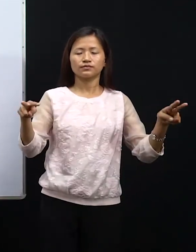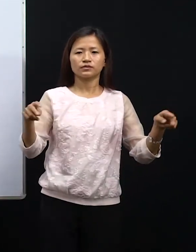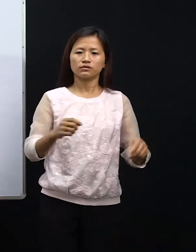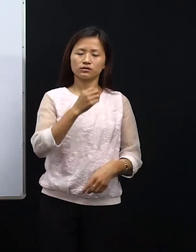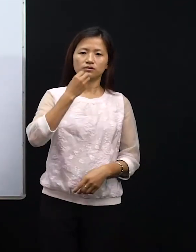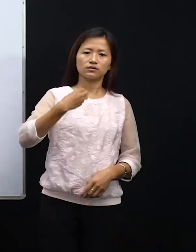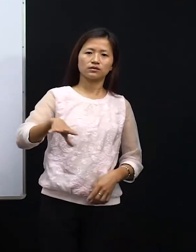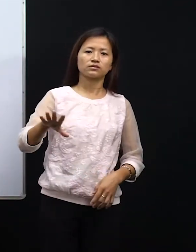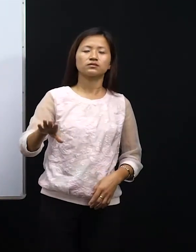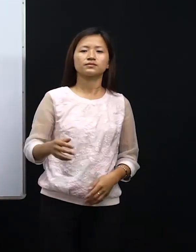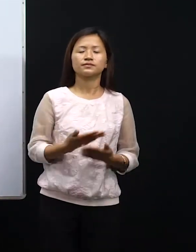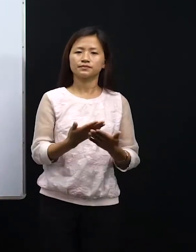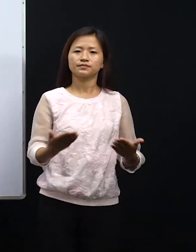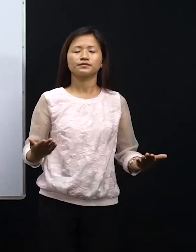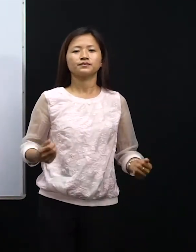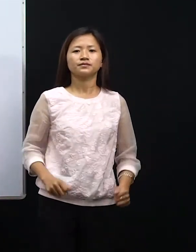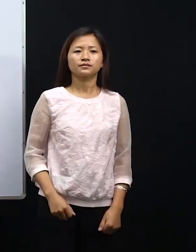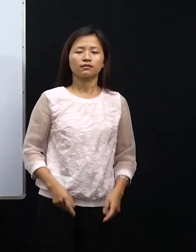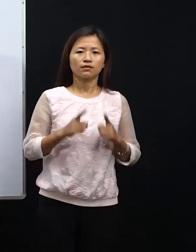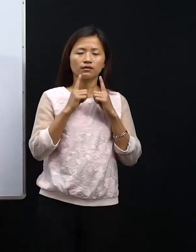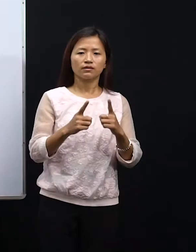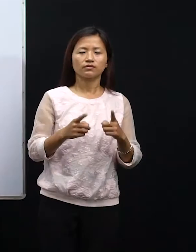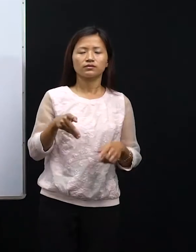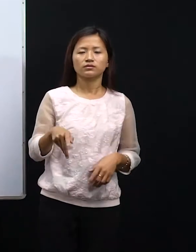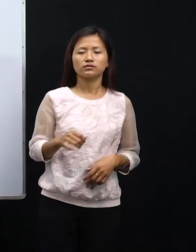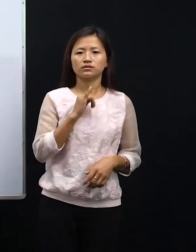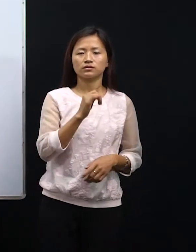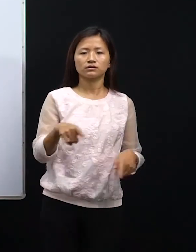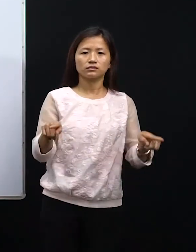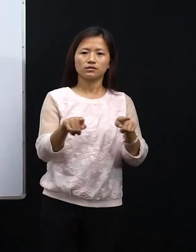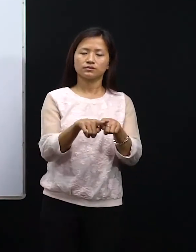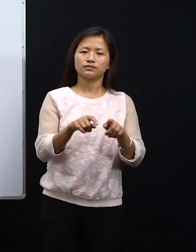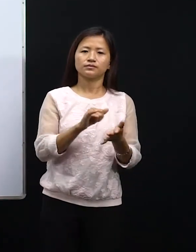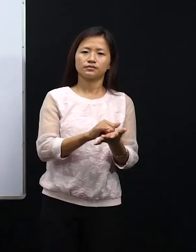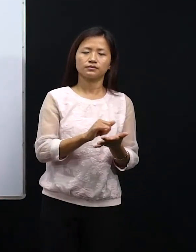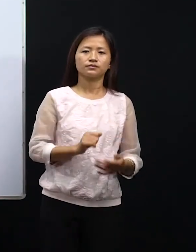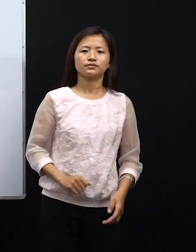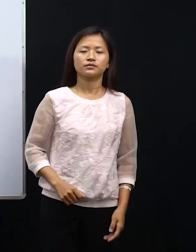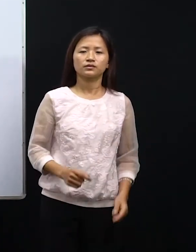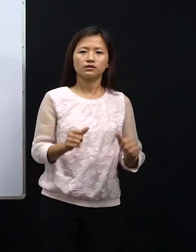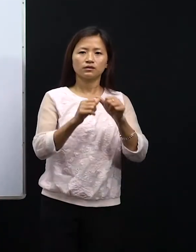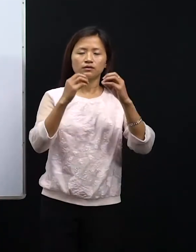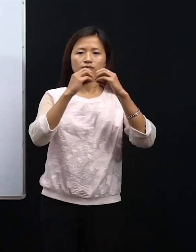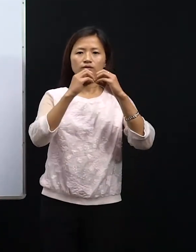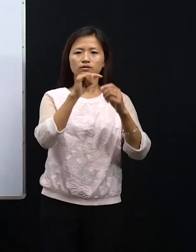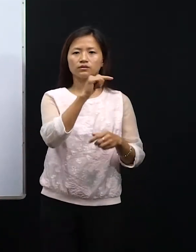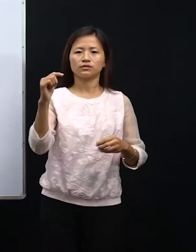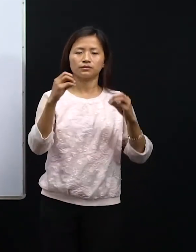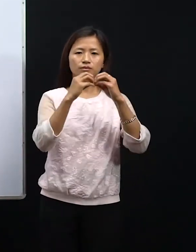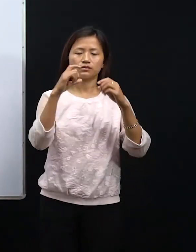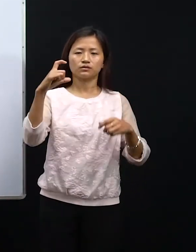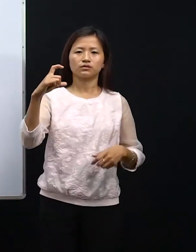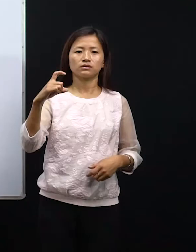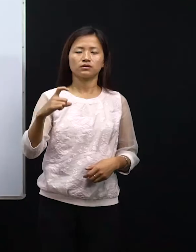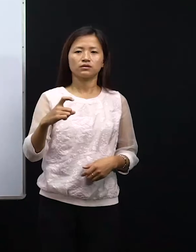cancel them. Okay, but if it is like this, AB and minus BC,